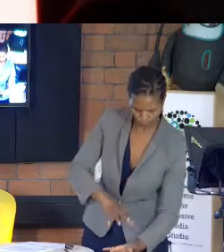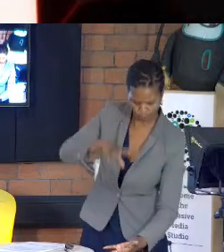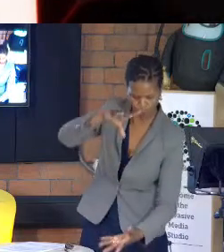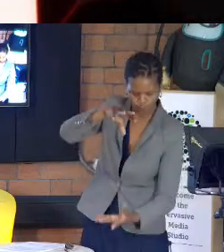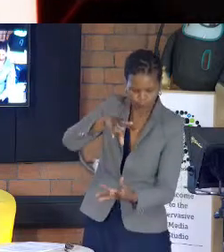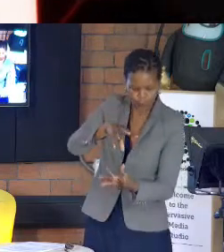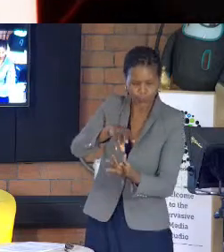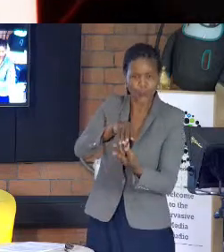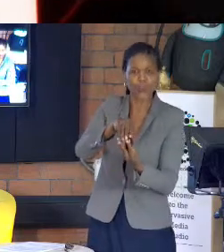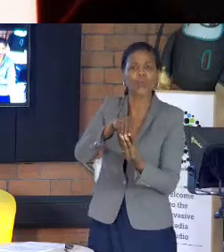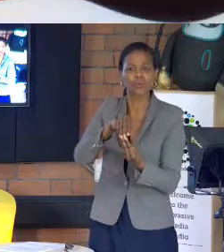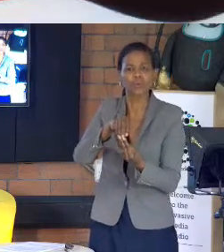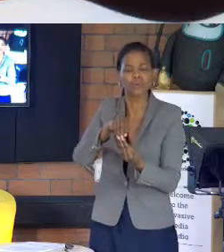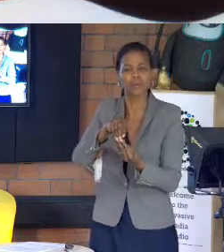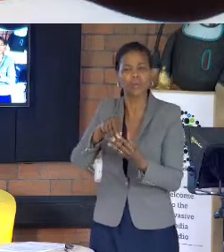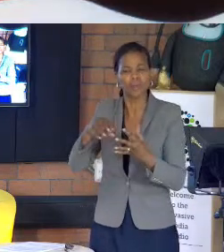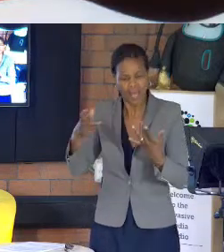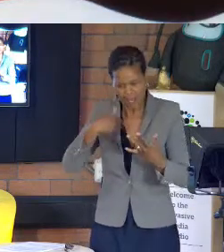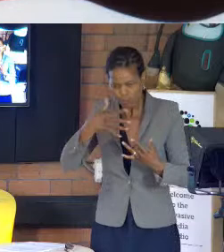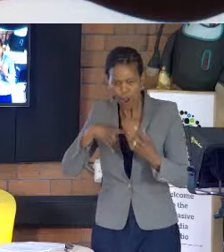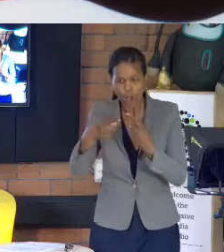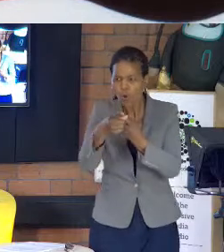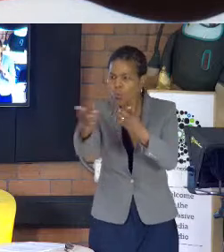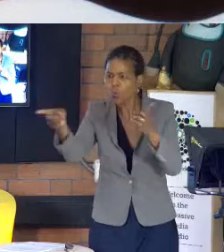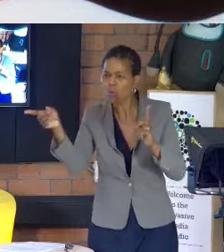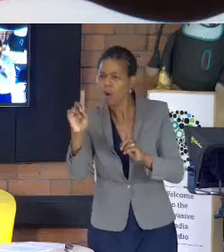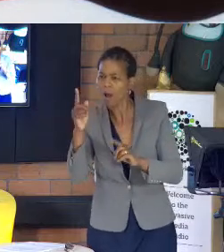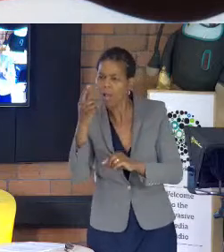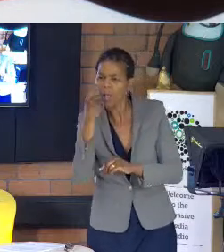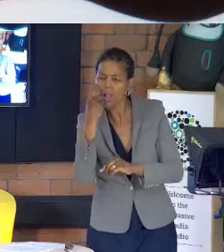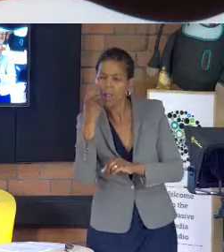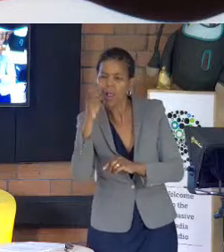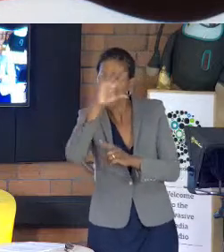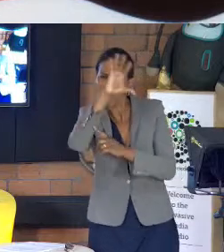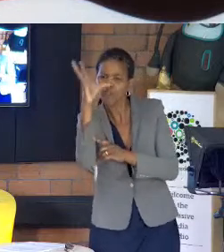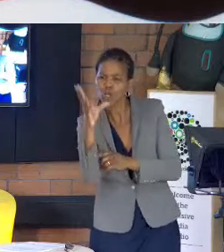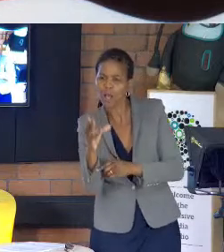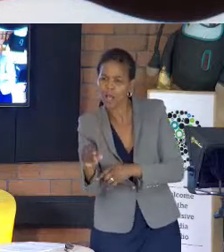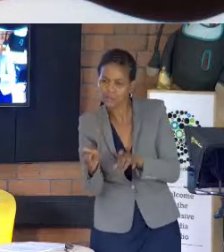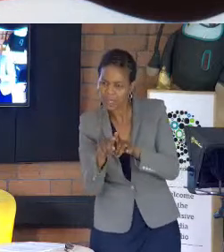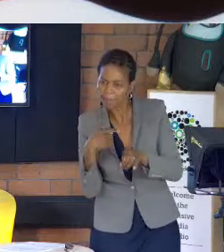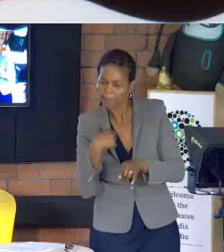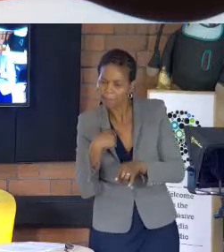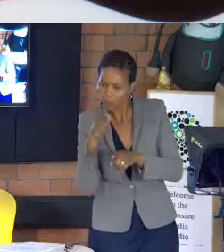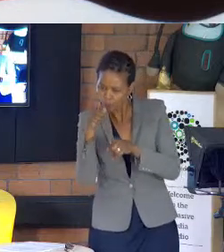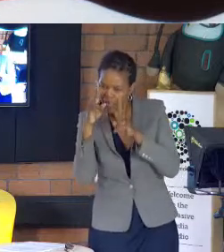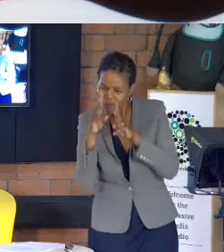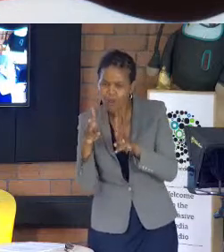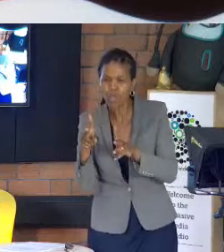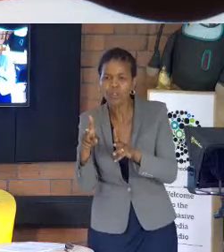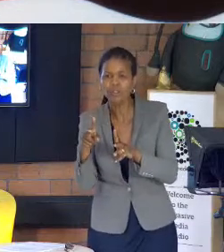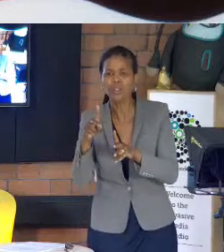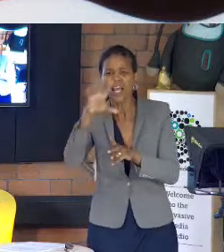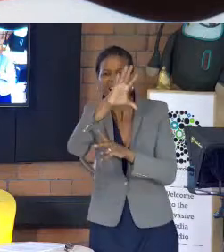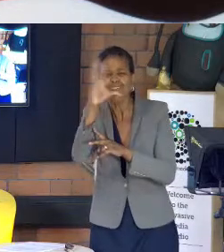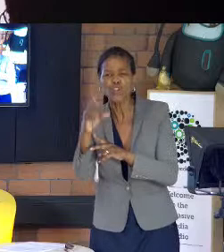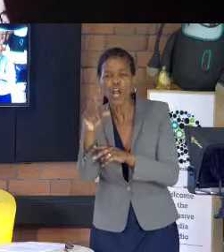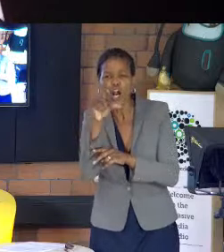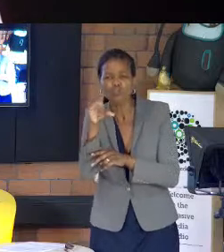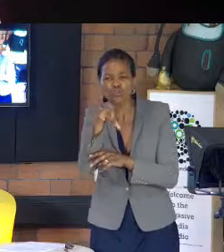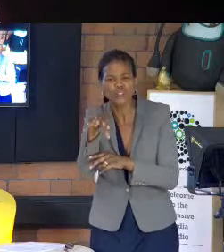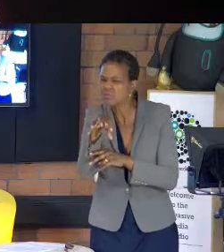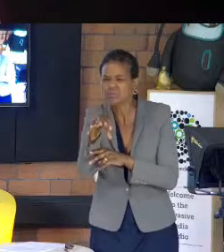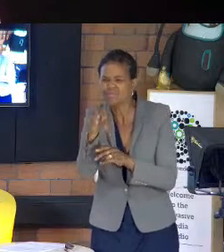to do is have a good look at Africa too. Africa's a continent that is so